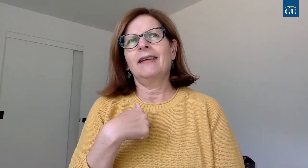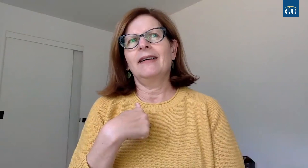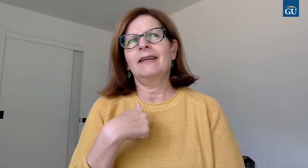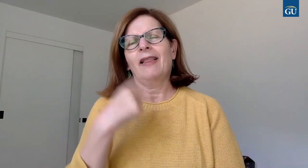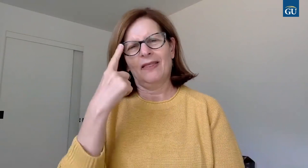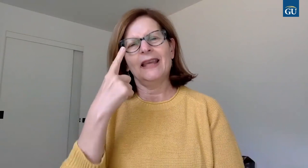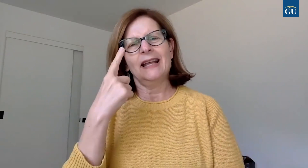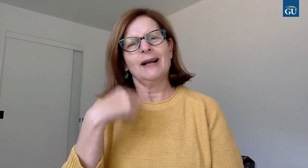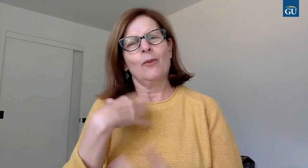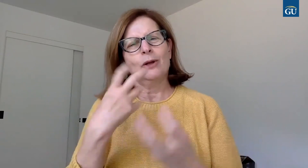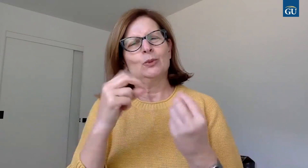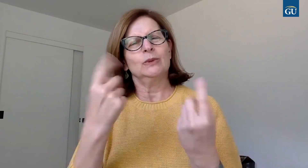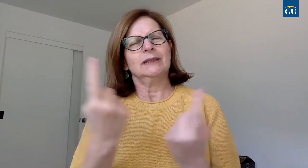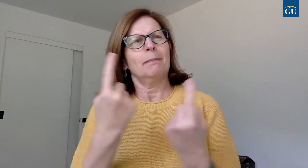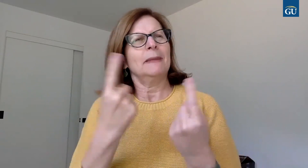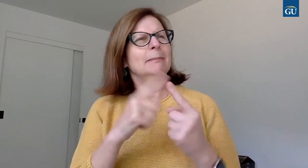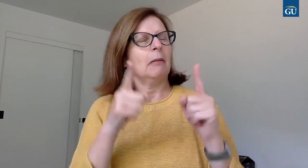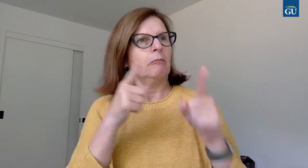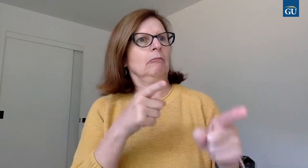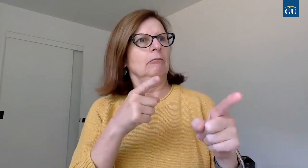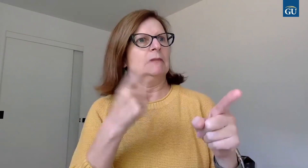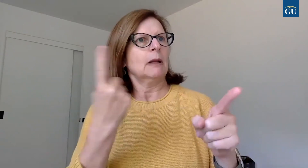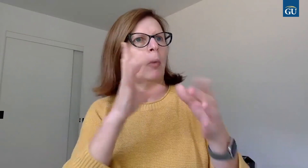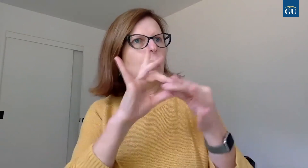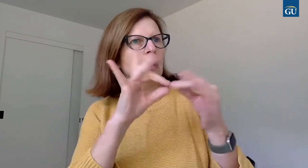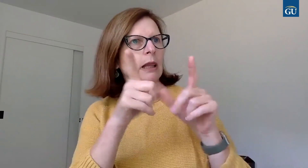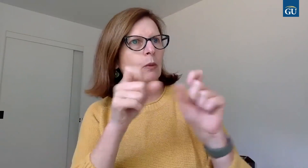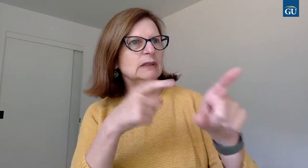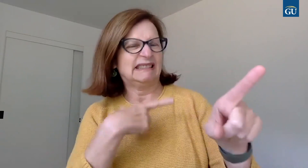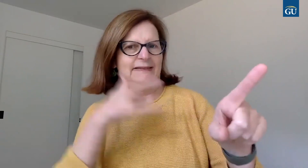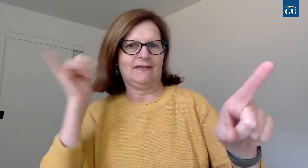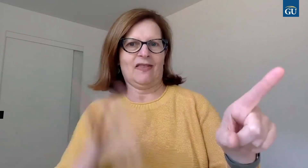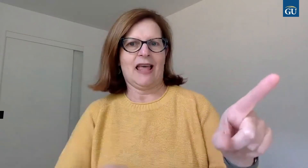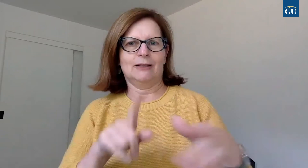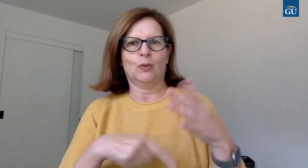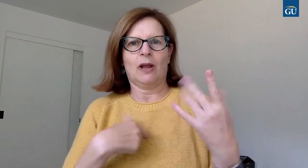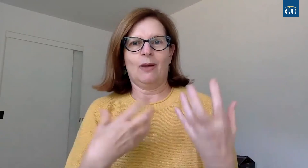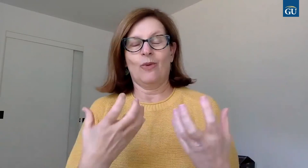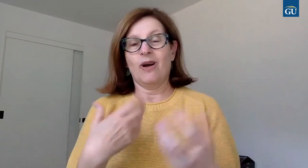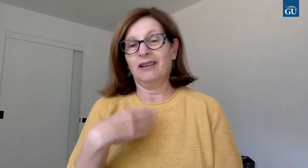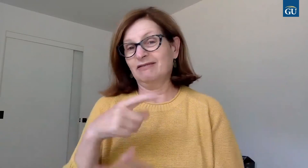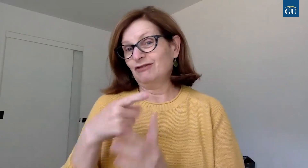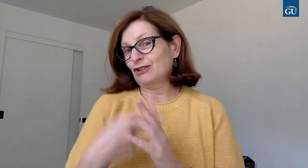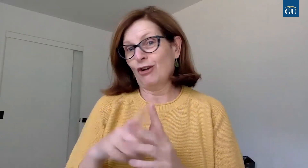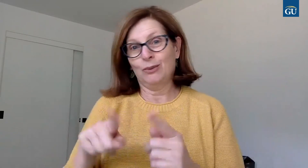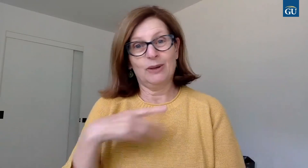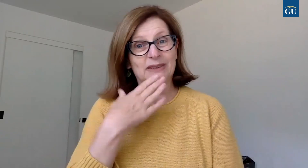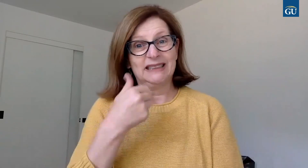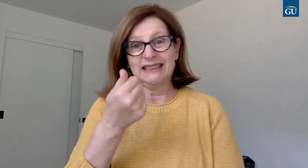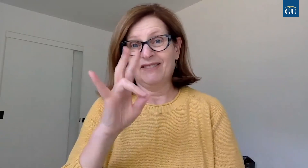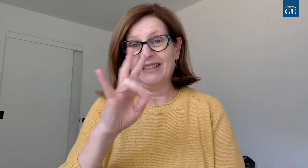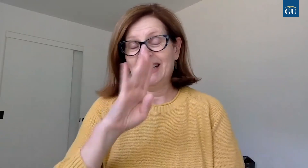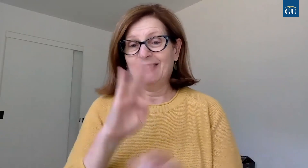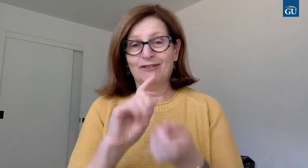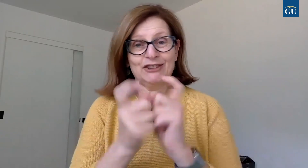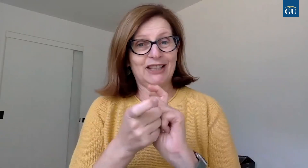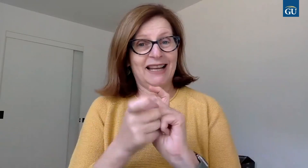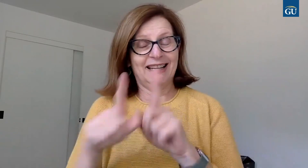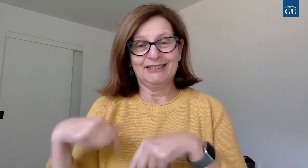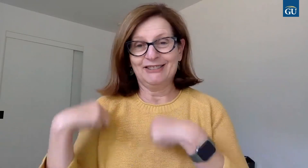that. When someone brought up linguistics, it was that moment I wanted to pursue it. I was 17 and